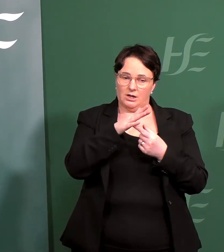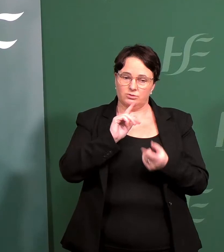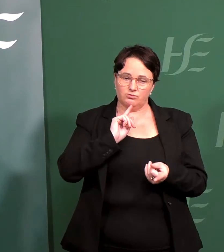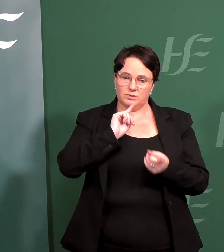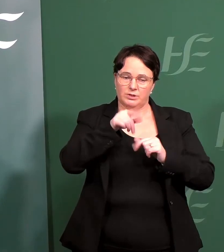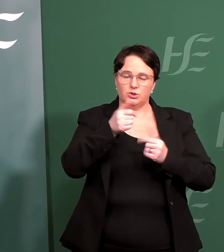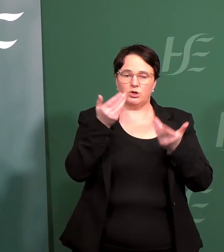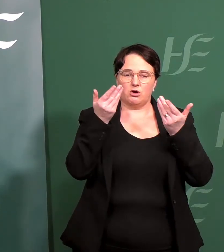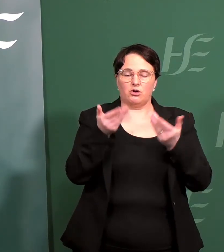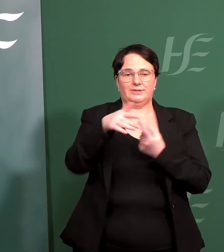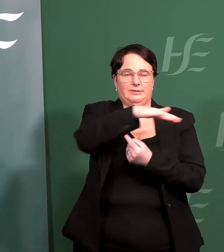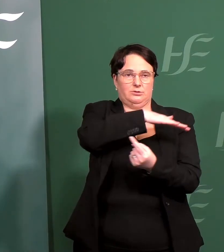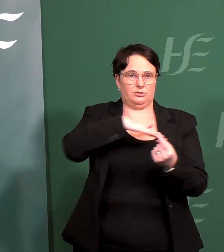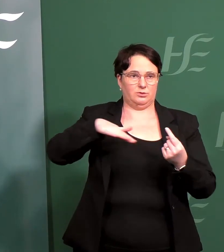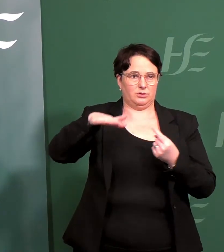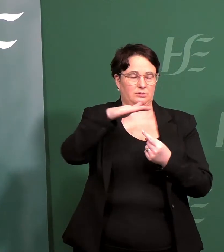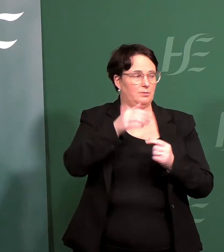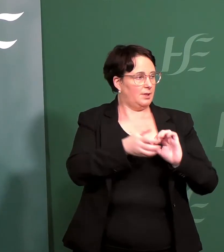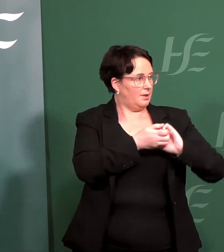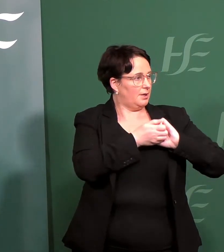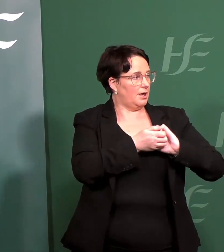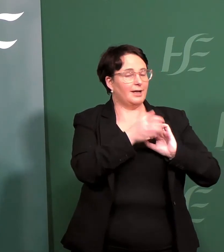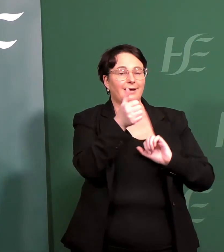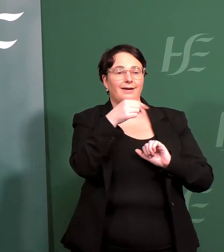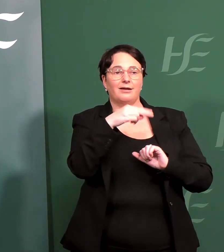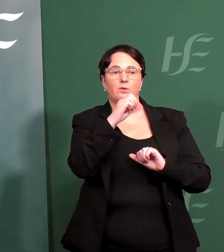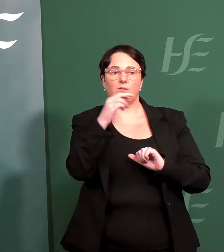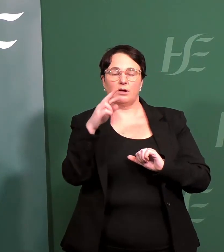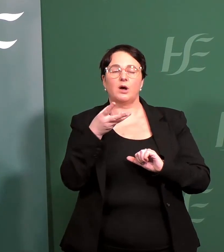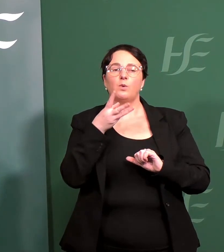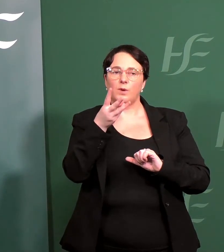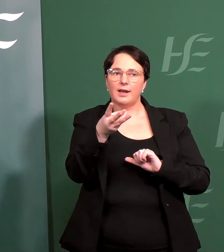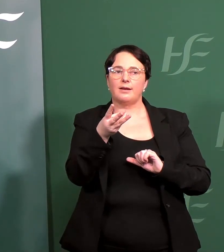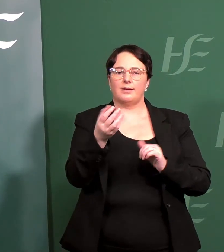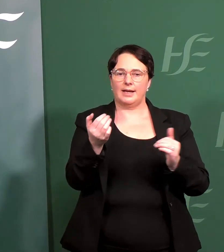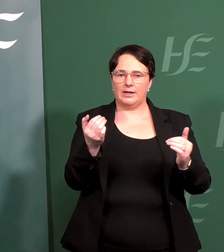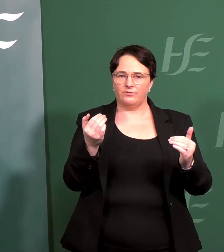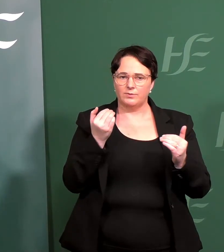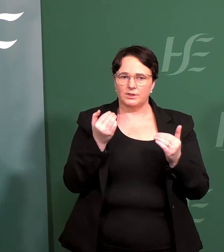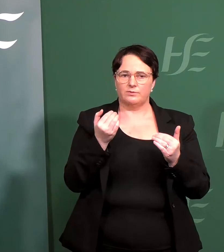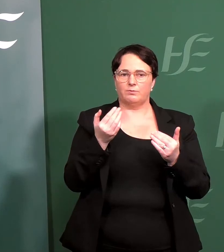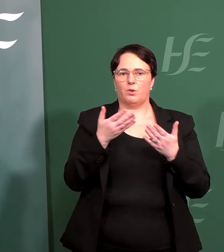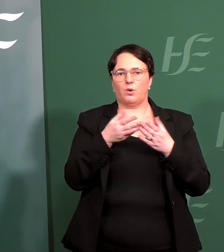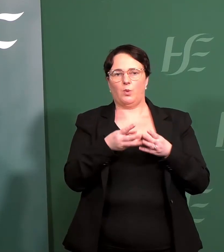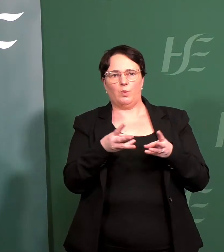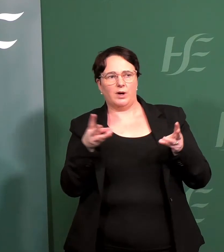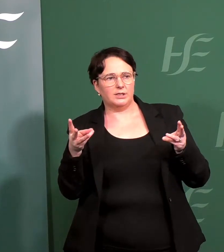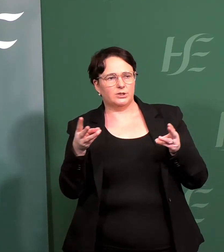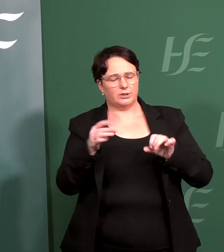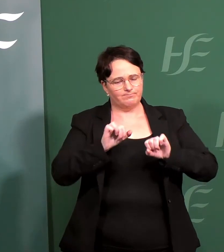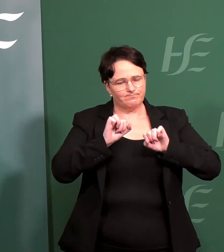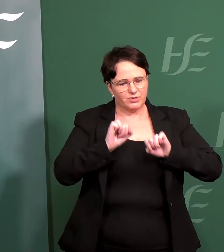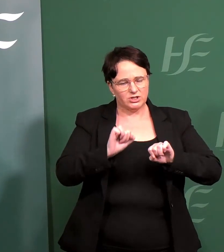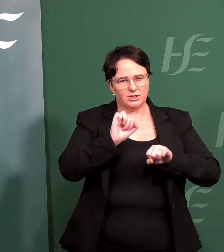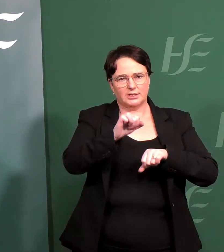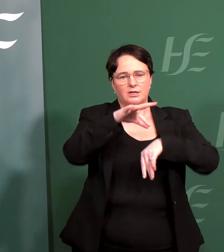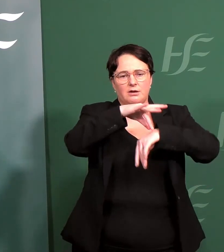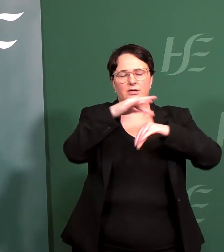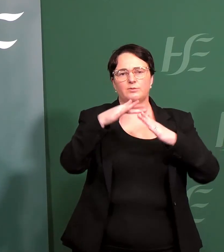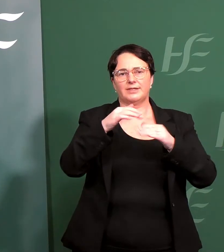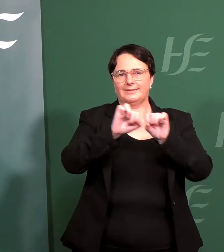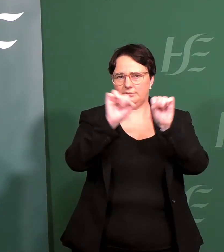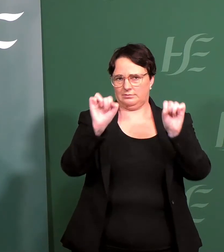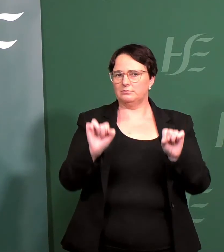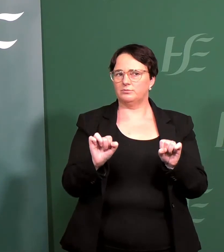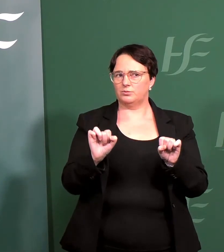situation. And my colleague Anne O'Connor will bring you through some of the wider and immediate pressures on our hospital system, which we